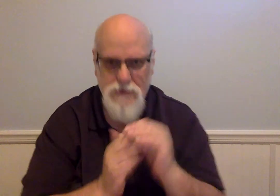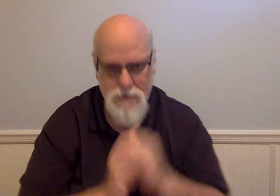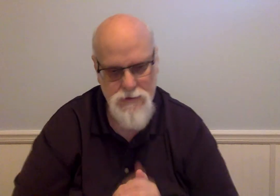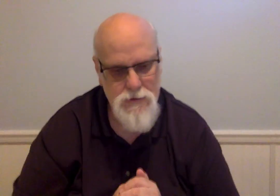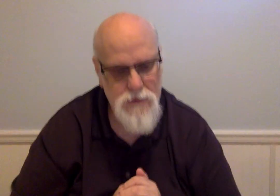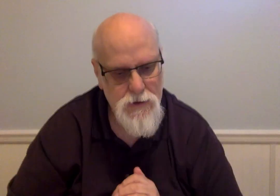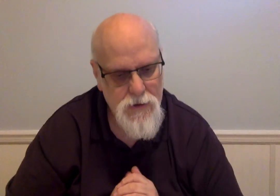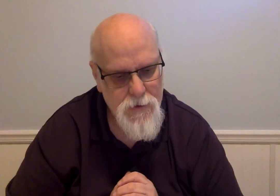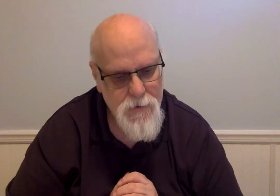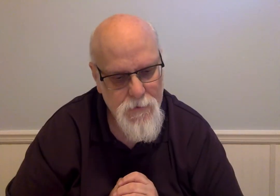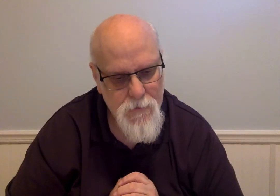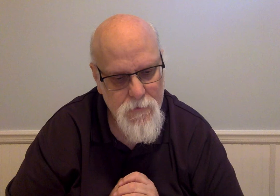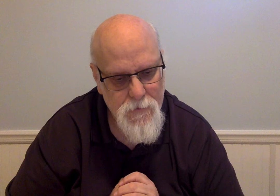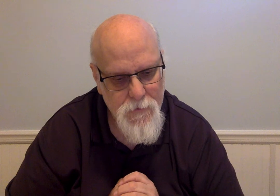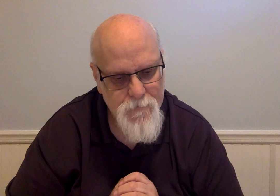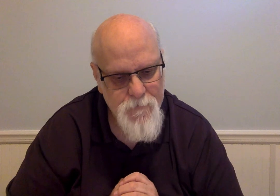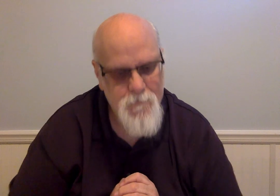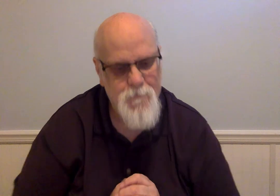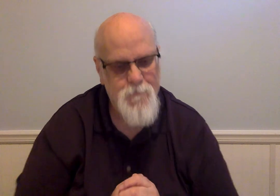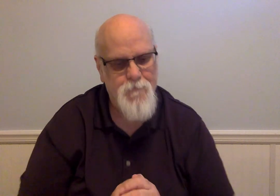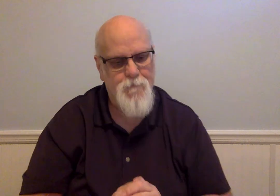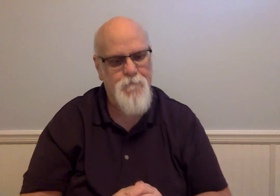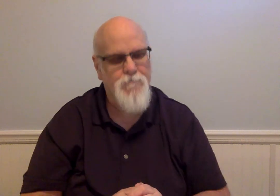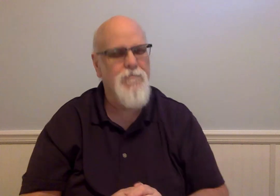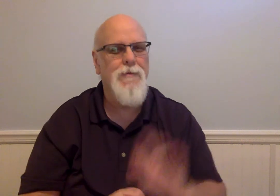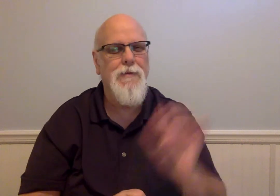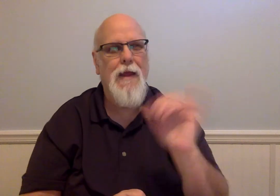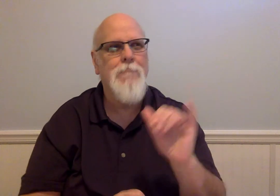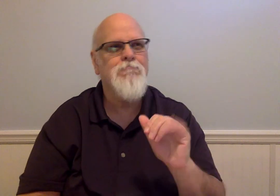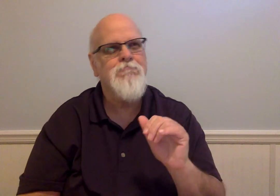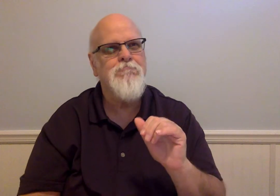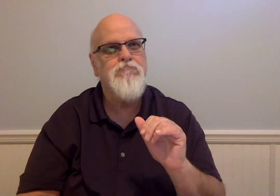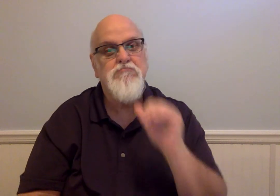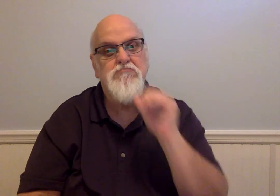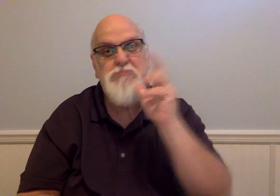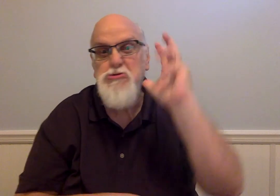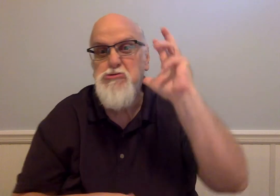And again, that would depend on what you're talking about. Like, for example,